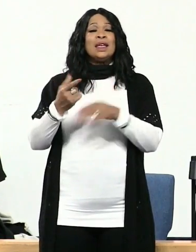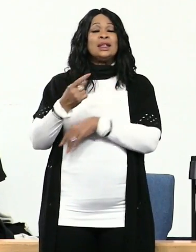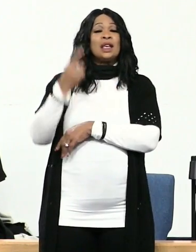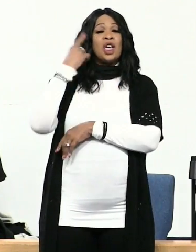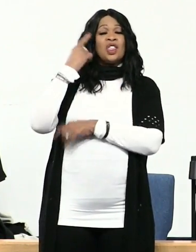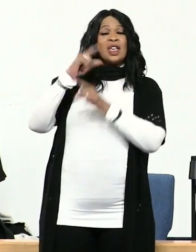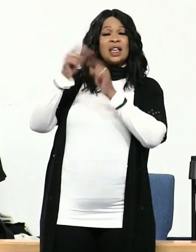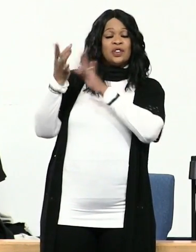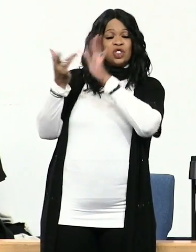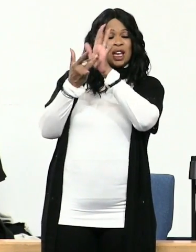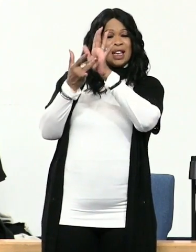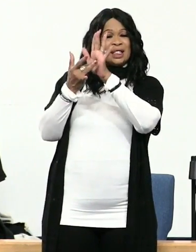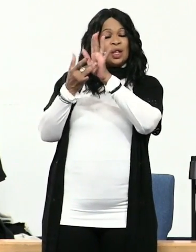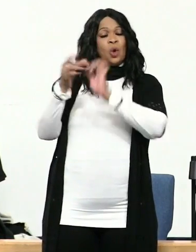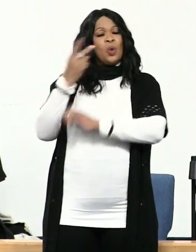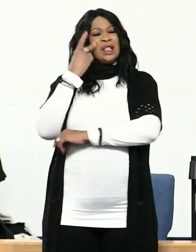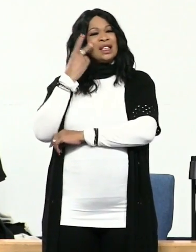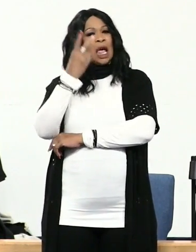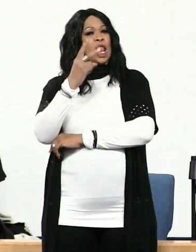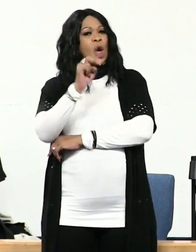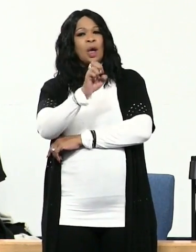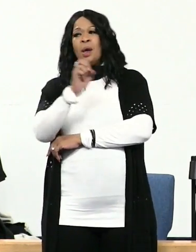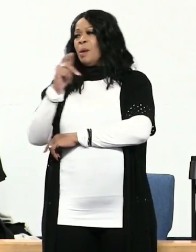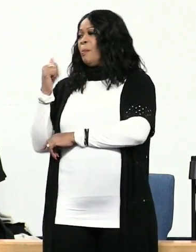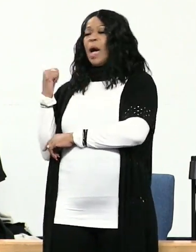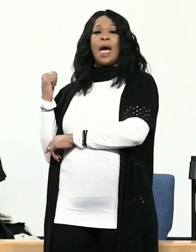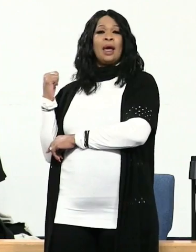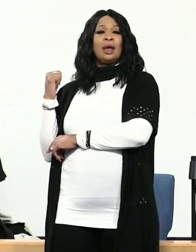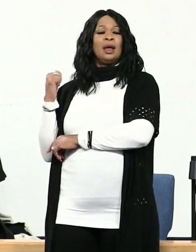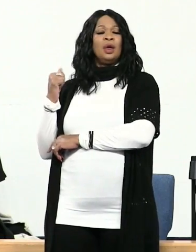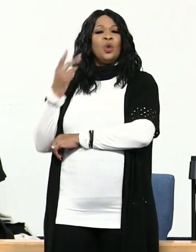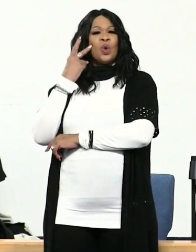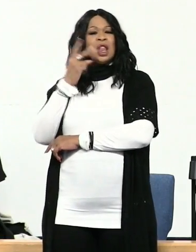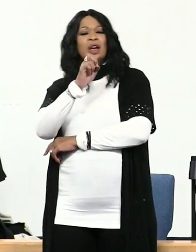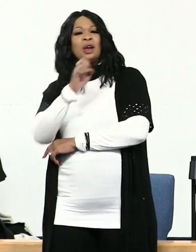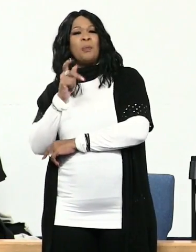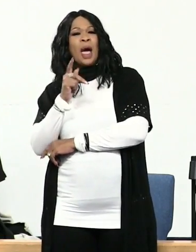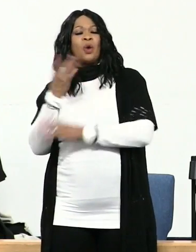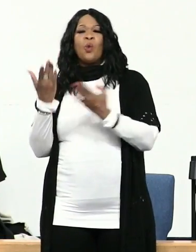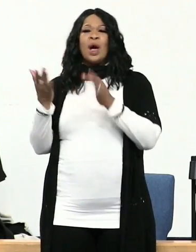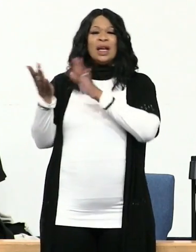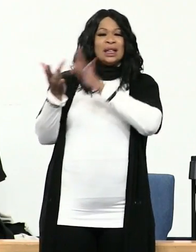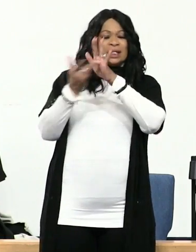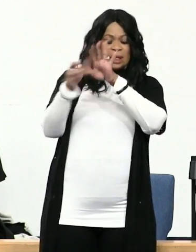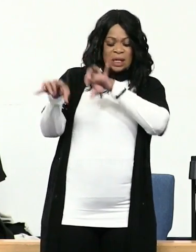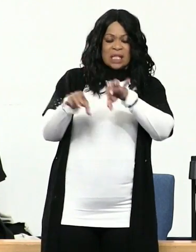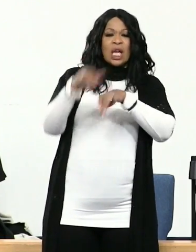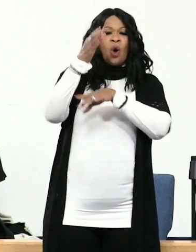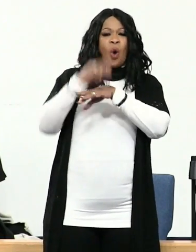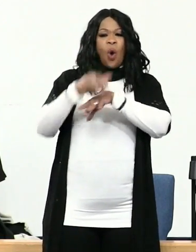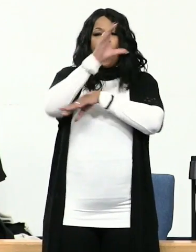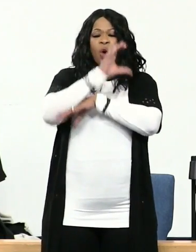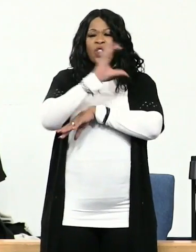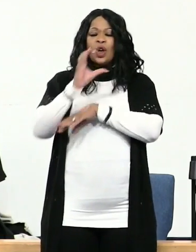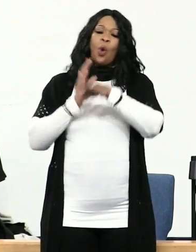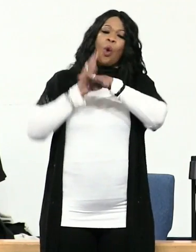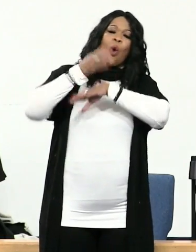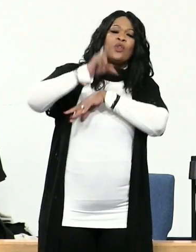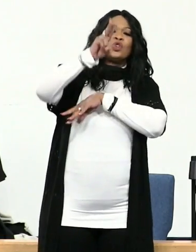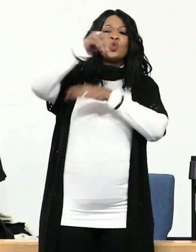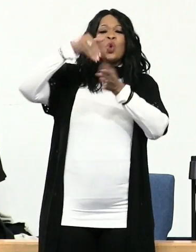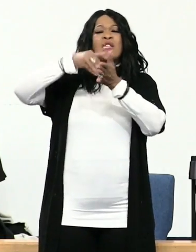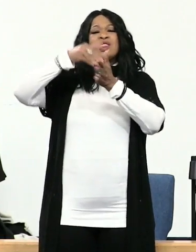Jesus. We need to look back when we take communion, look back to what Jesus did on that cross over